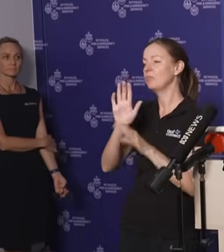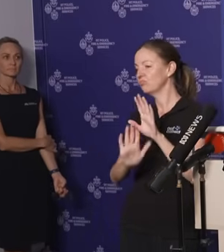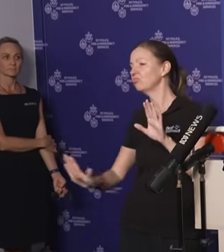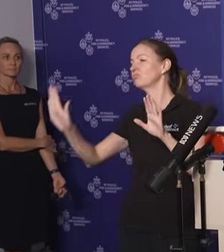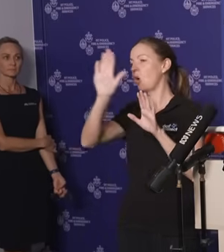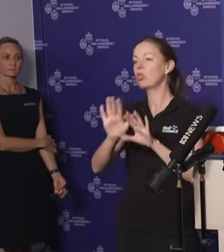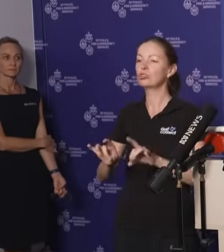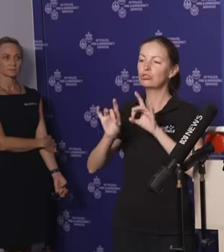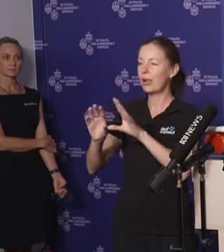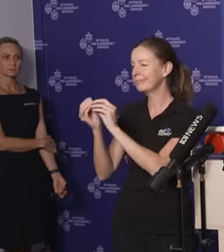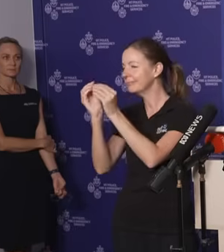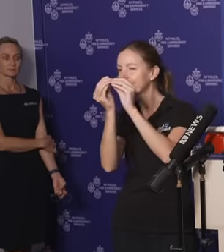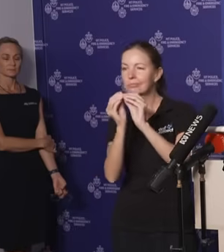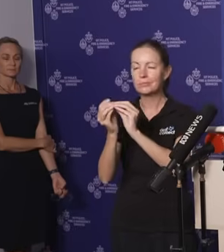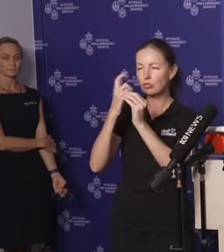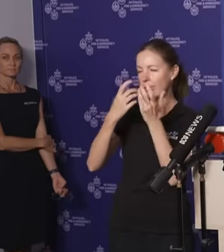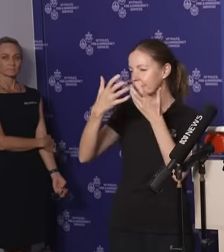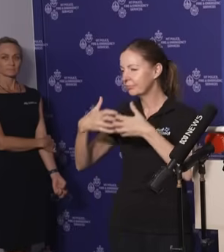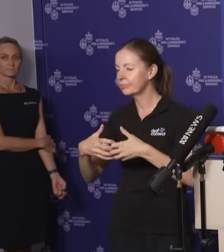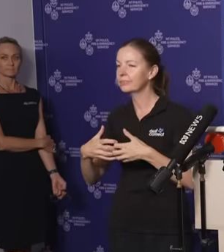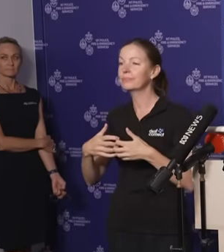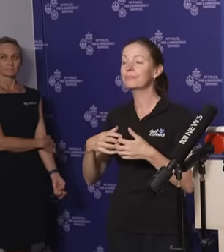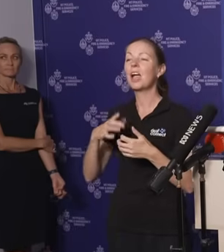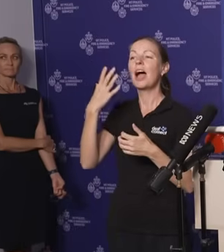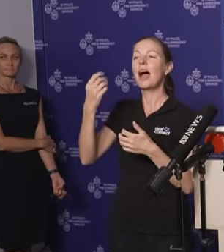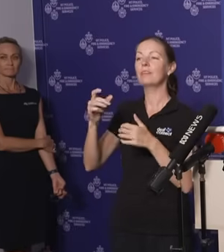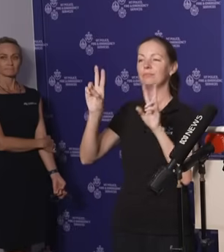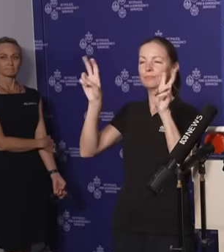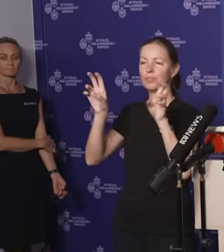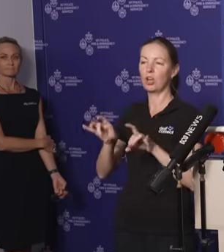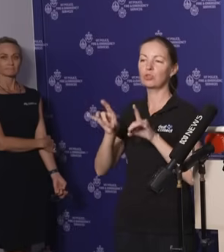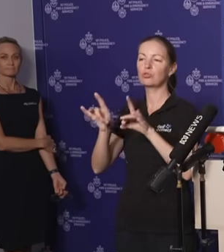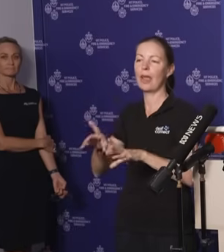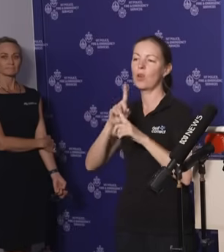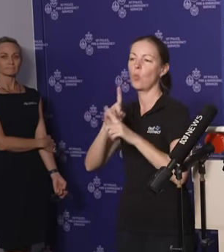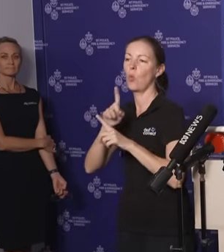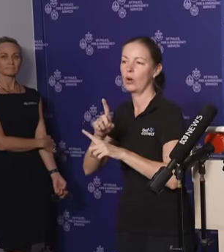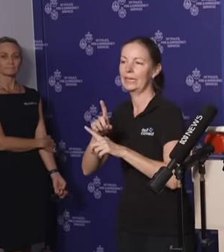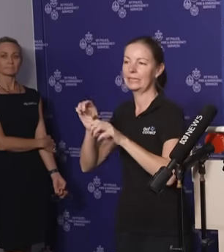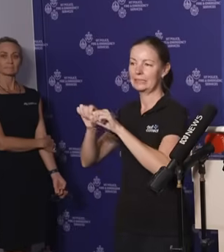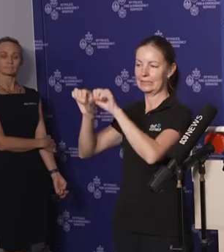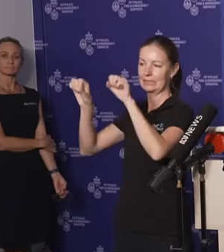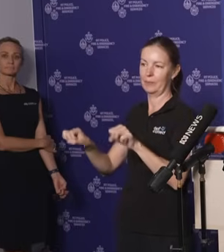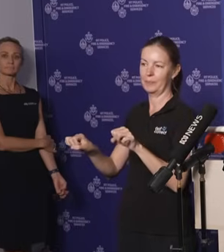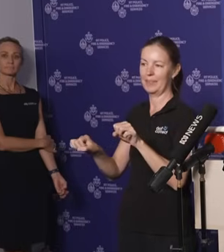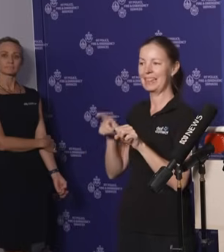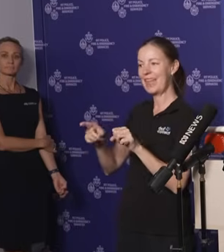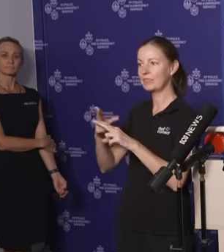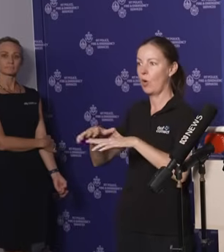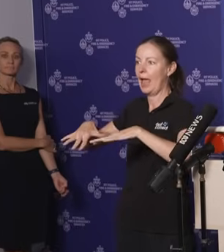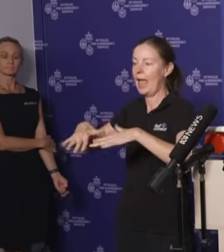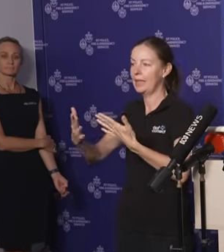at the moment. The Australian warning system is a system that's adopted across all of the hazards. So, and it's only been developed into